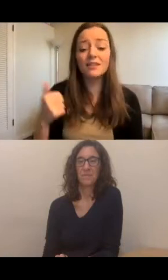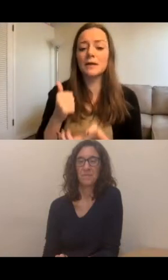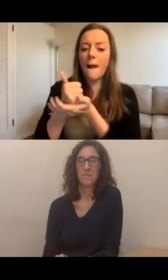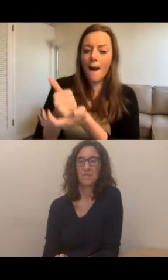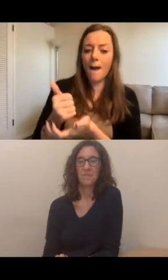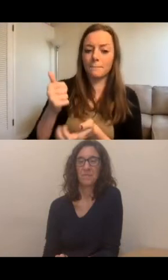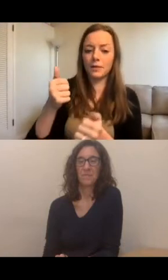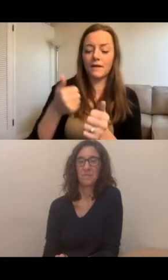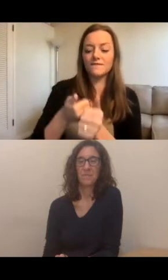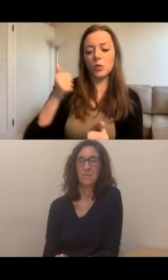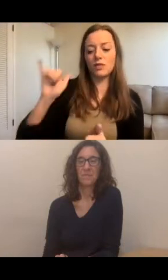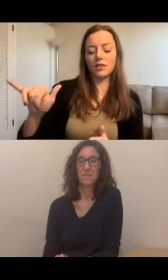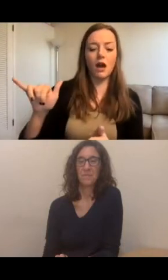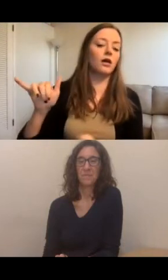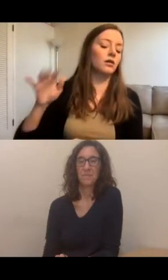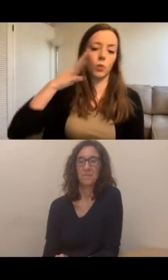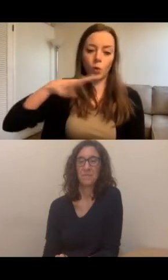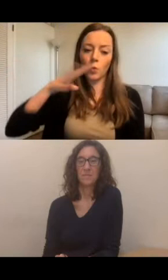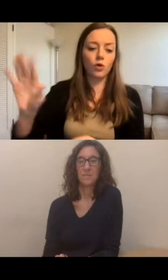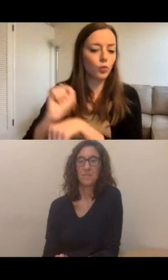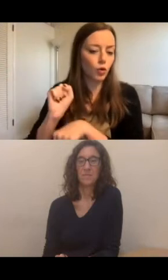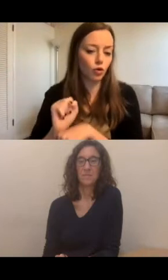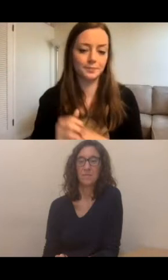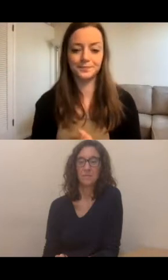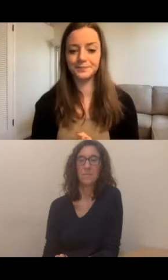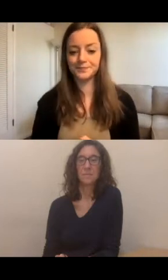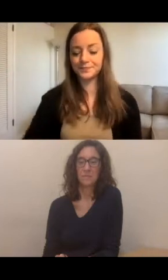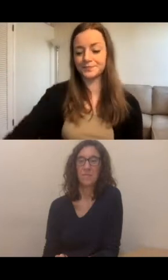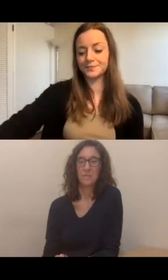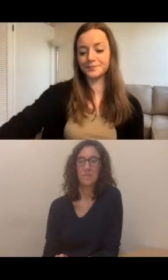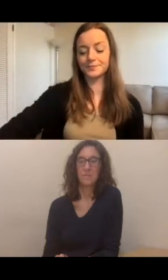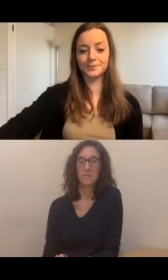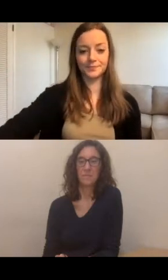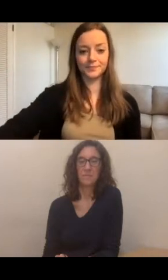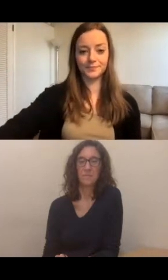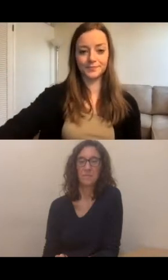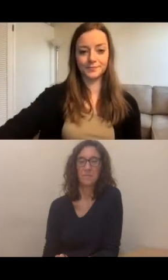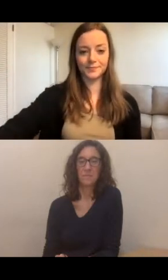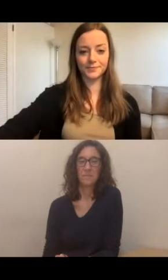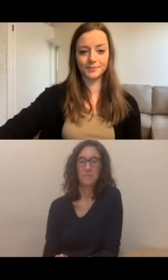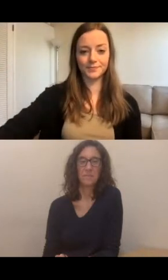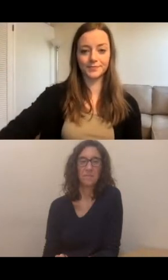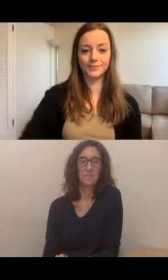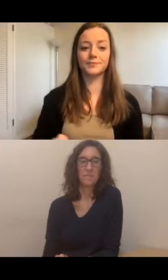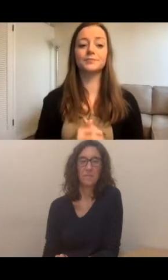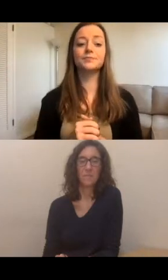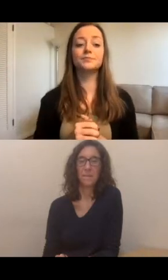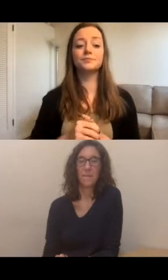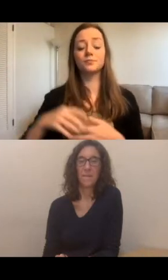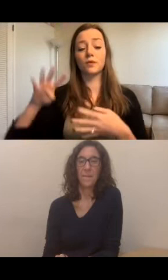issues. Do say, do your best to steer a child away from ignoring their tasks.